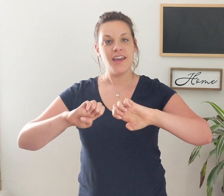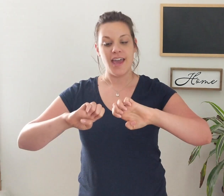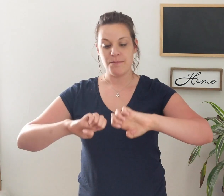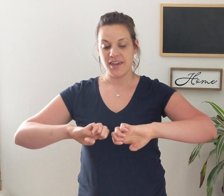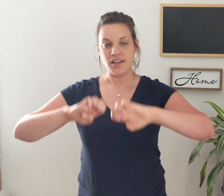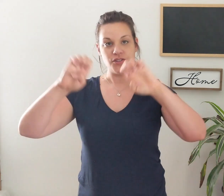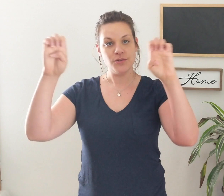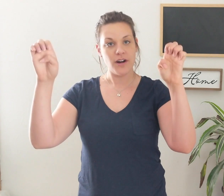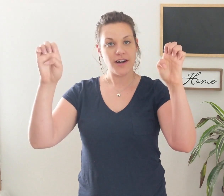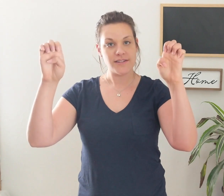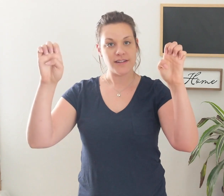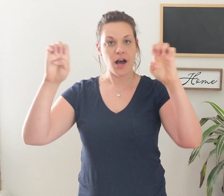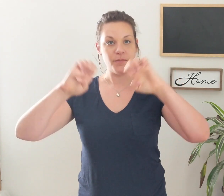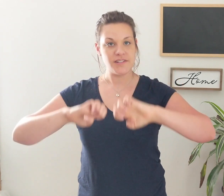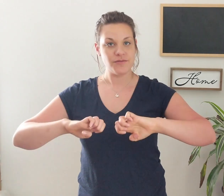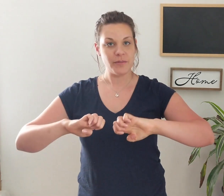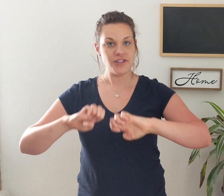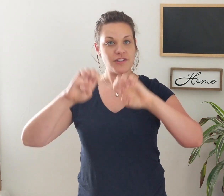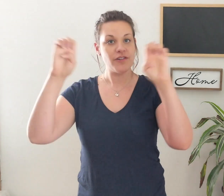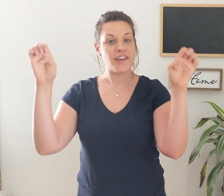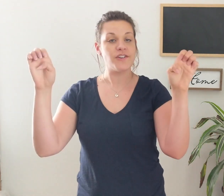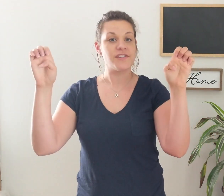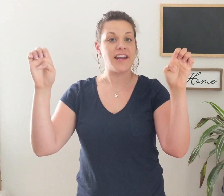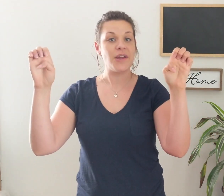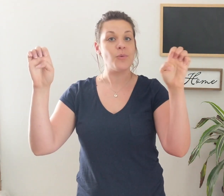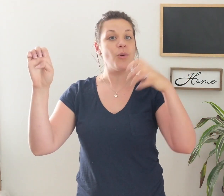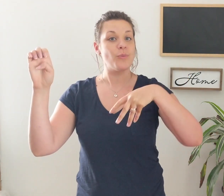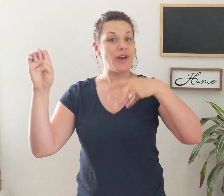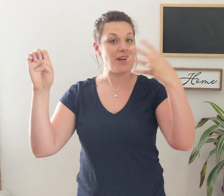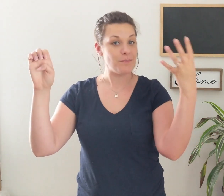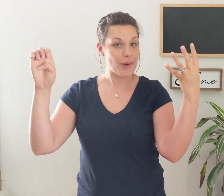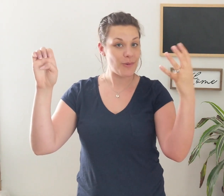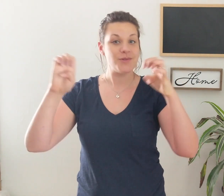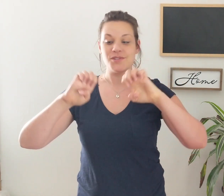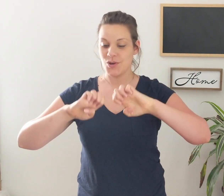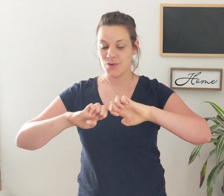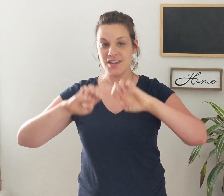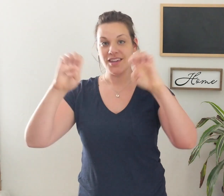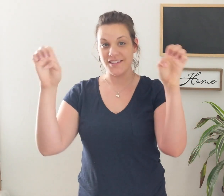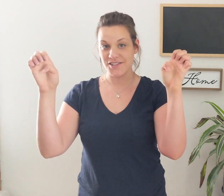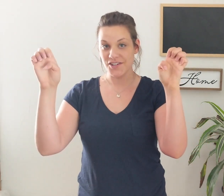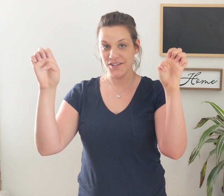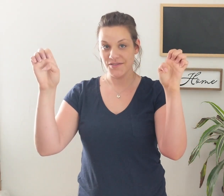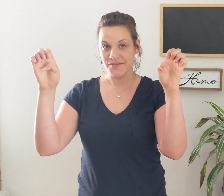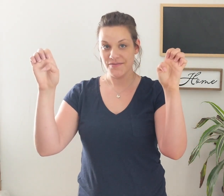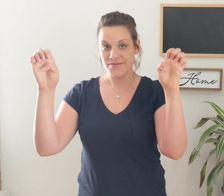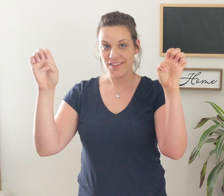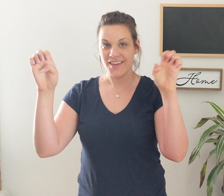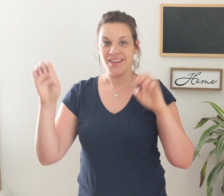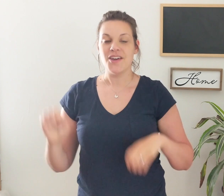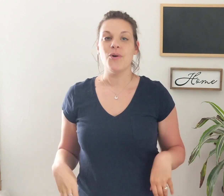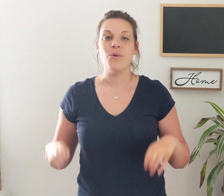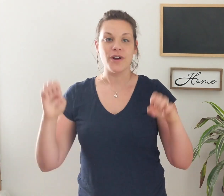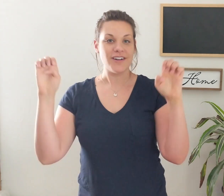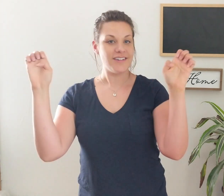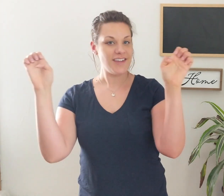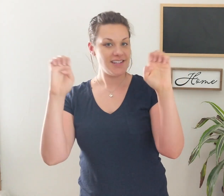and making two arcs opposite from each other like you're signing rainbow. So Easter or